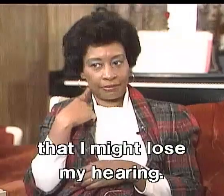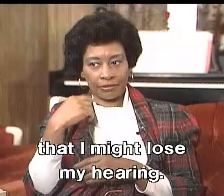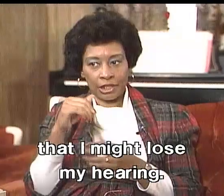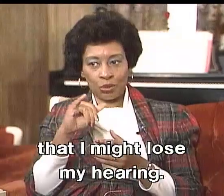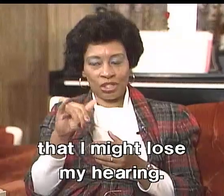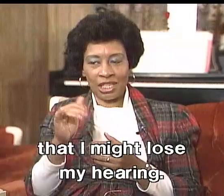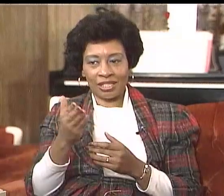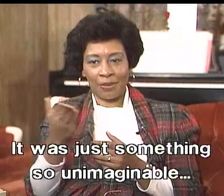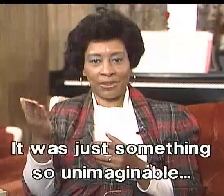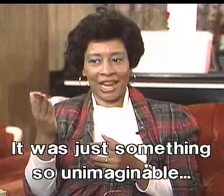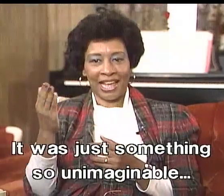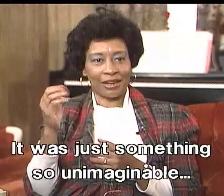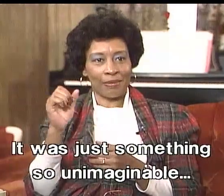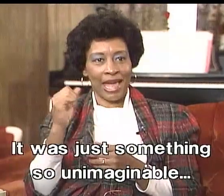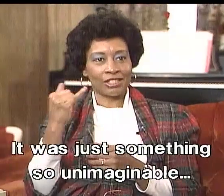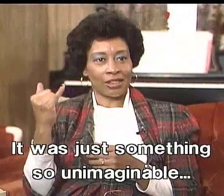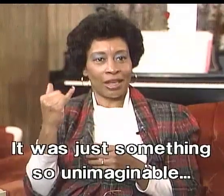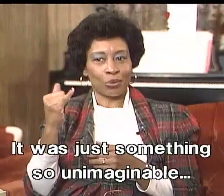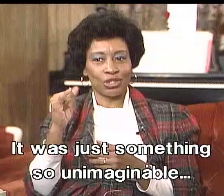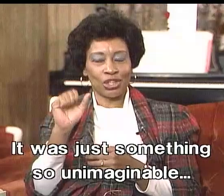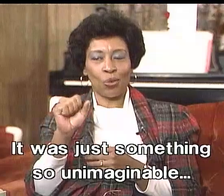It was just something I can imagine that was so